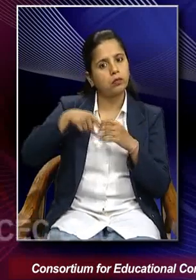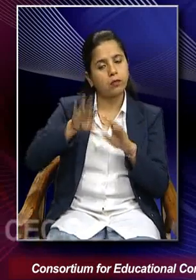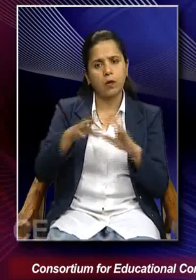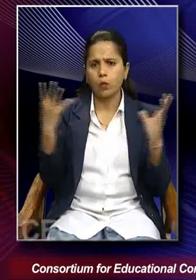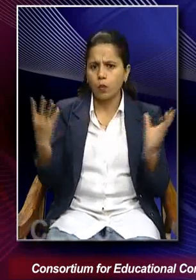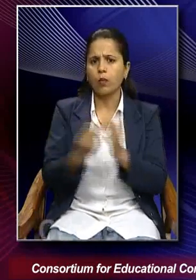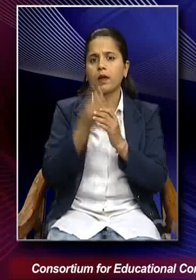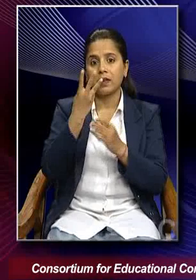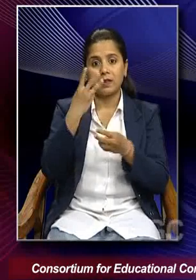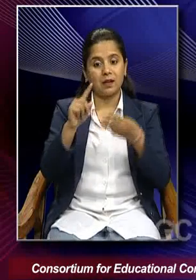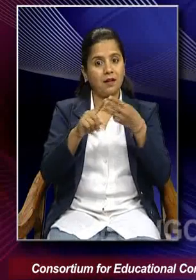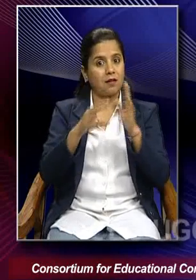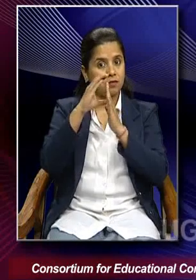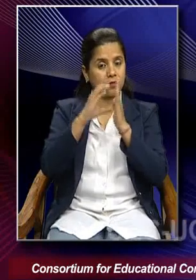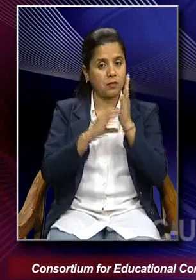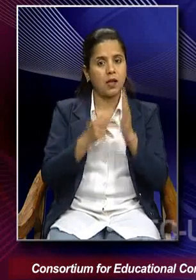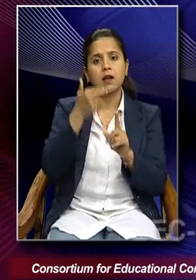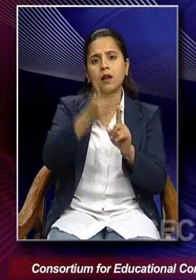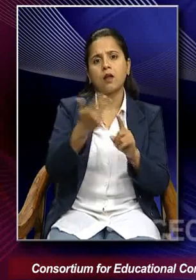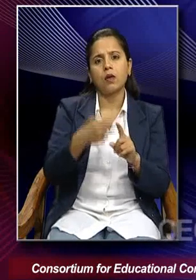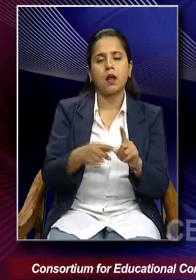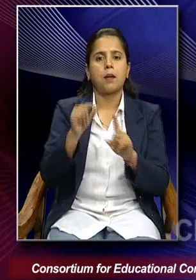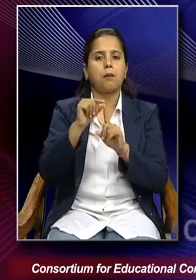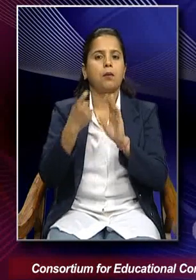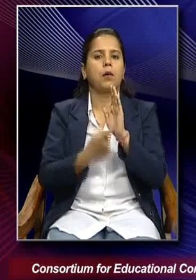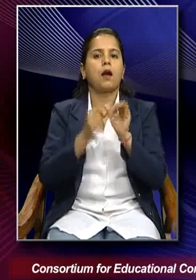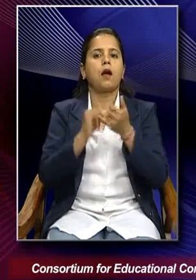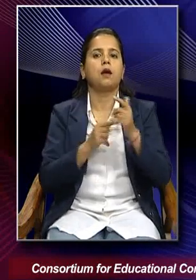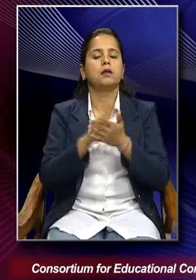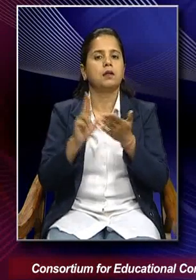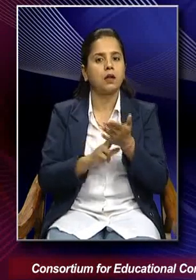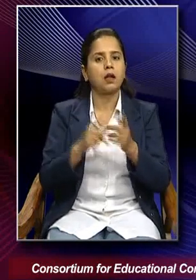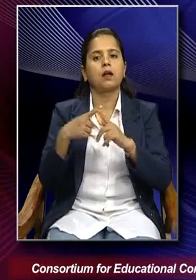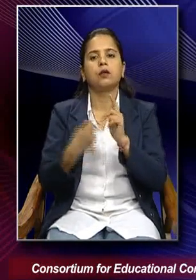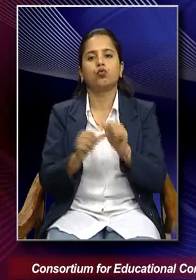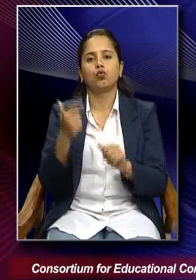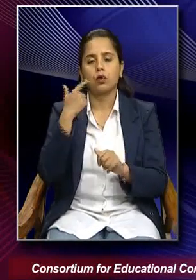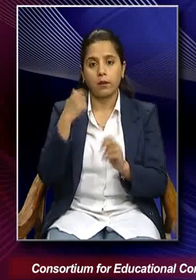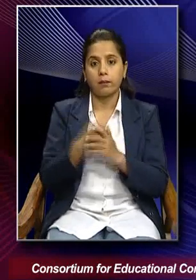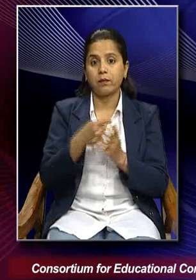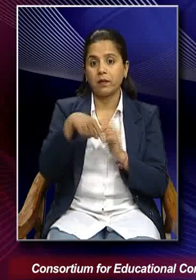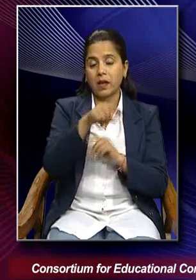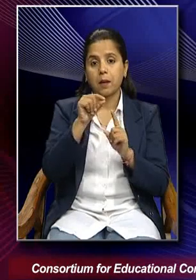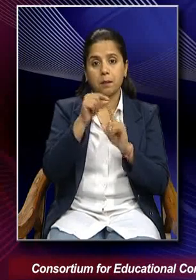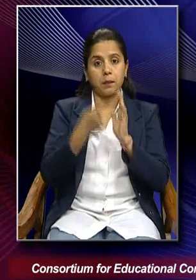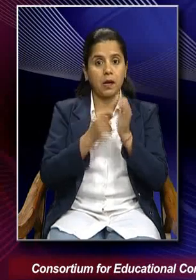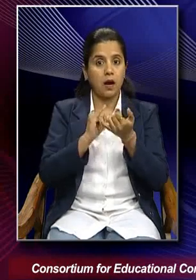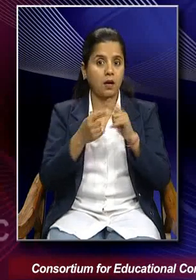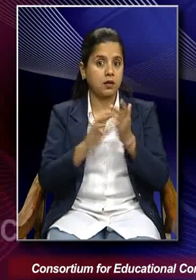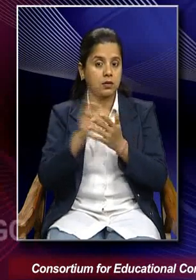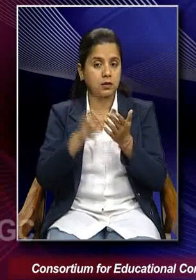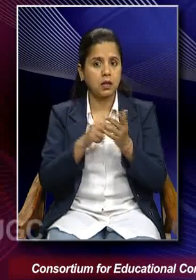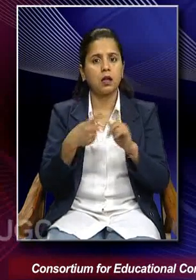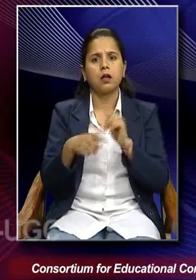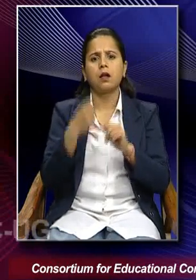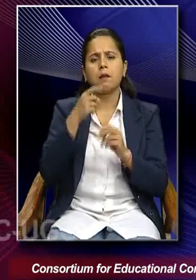Together these three texts are called Prasthana Trai. On these Prasthana Trais